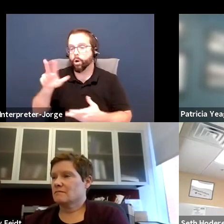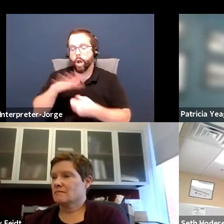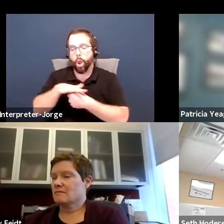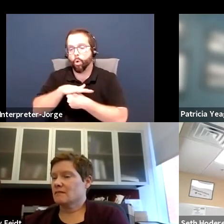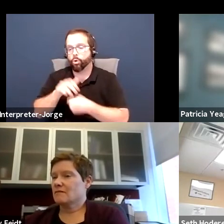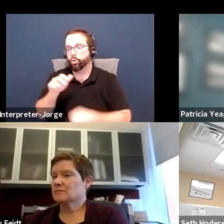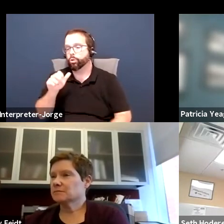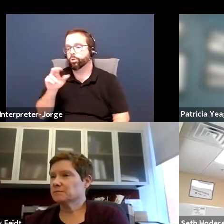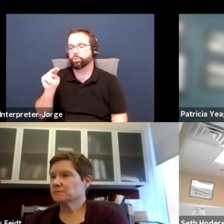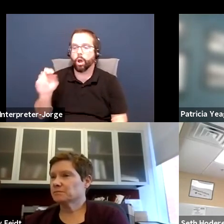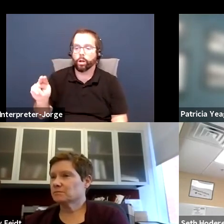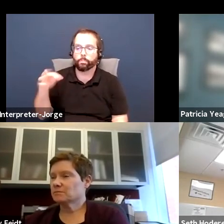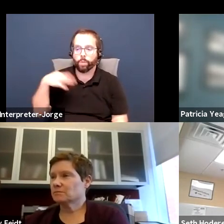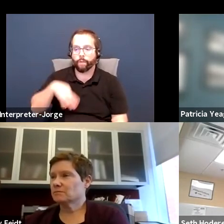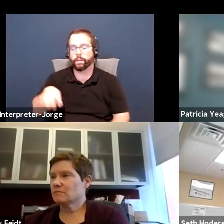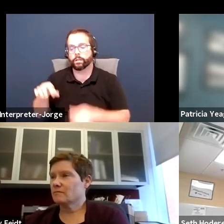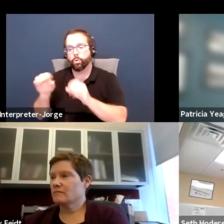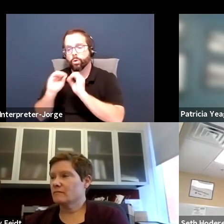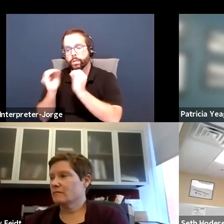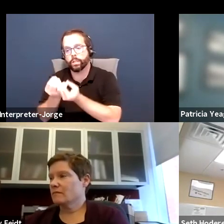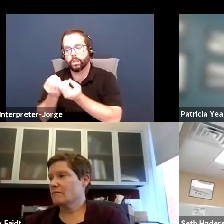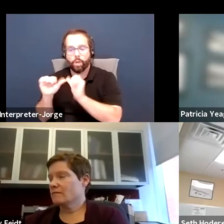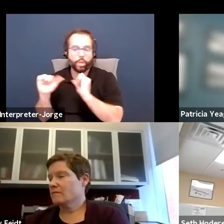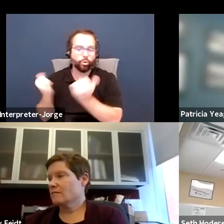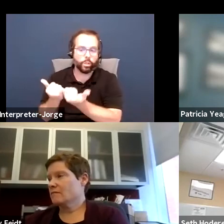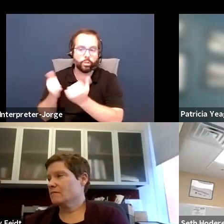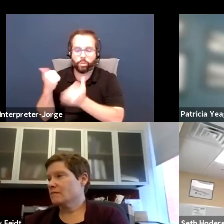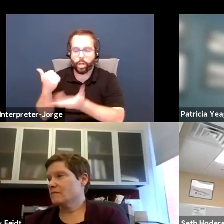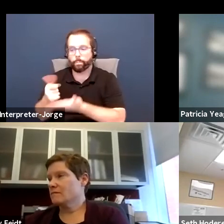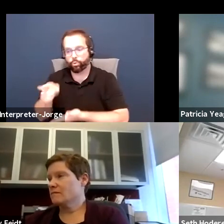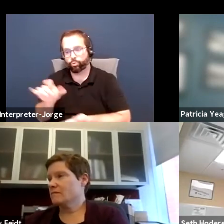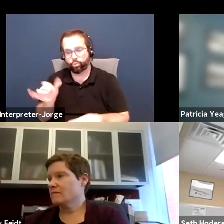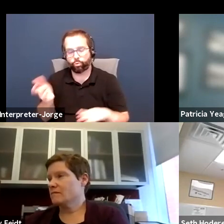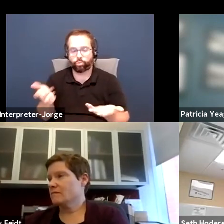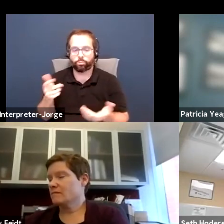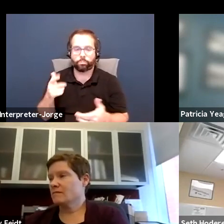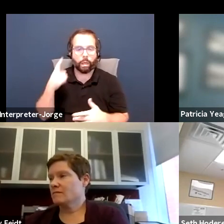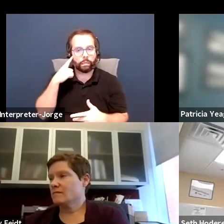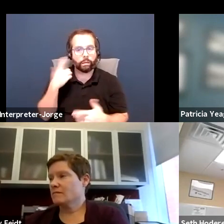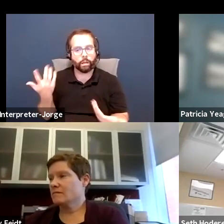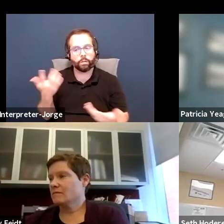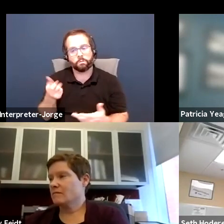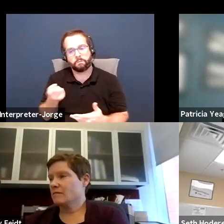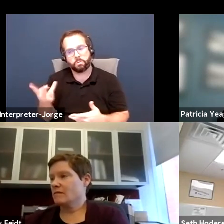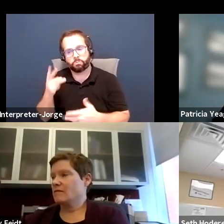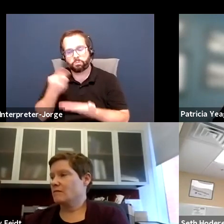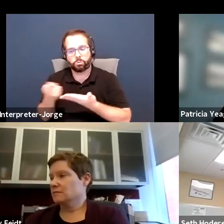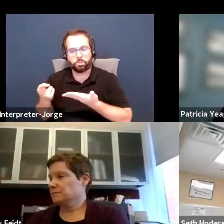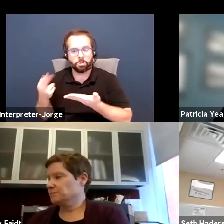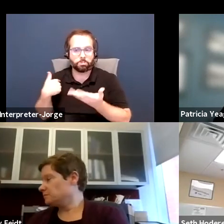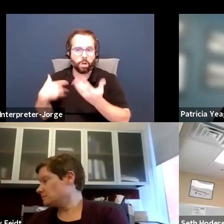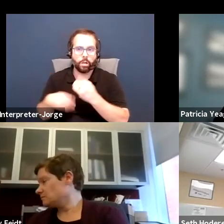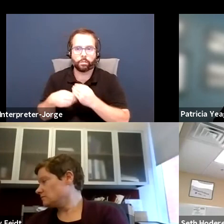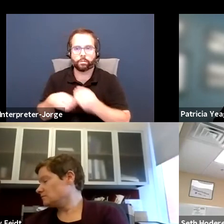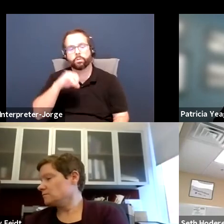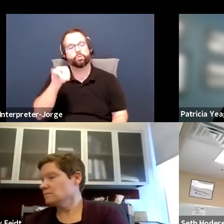that as well. Those are two resources I can think of. Yeah, I would just add, taking a step back, if